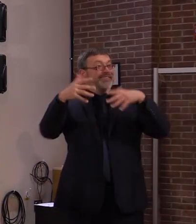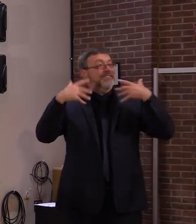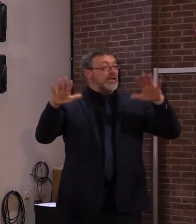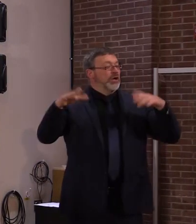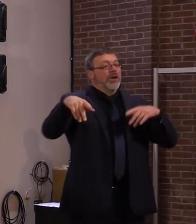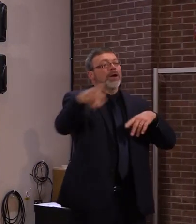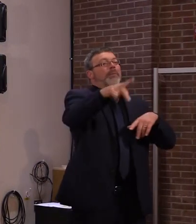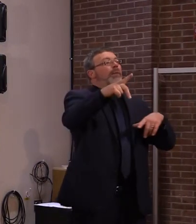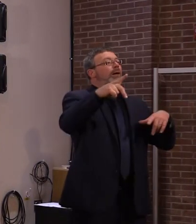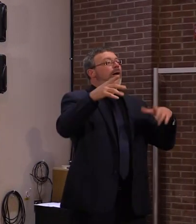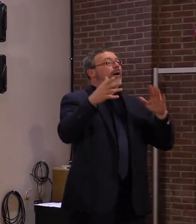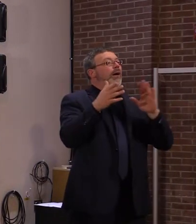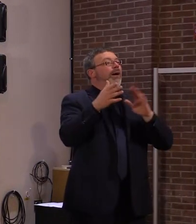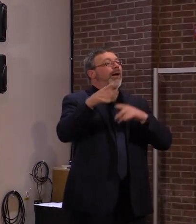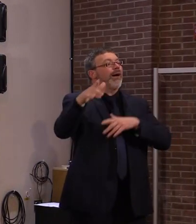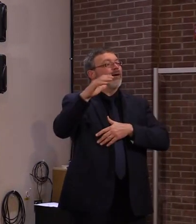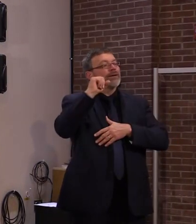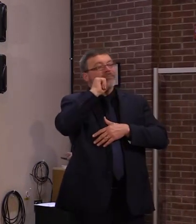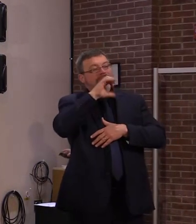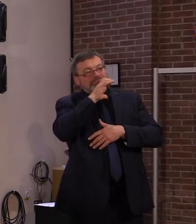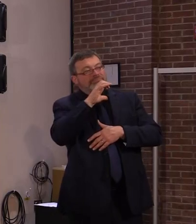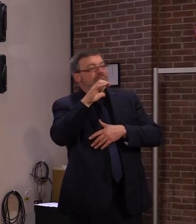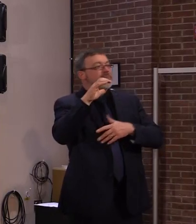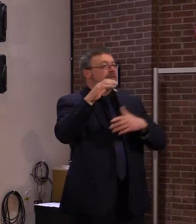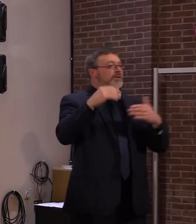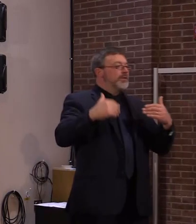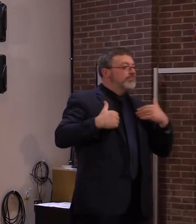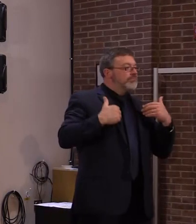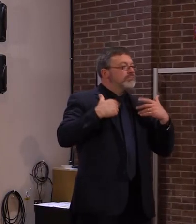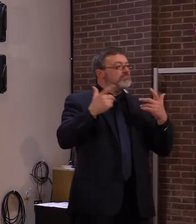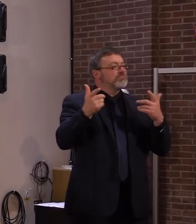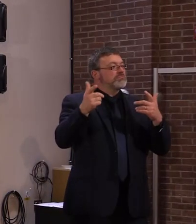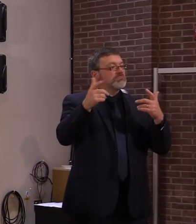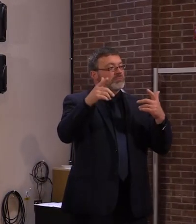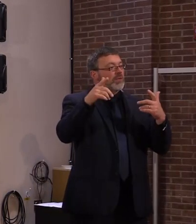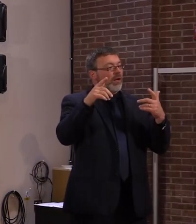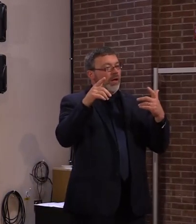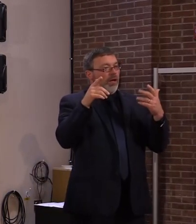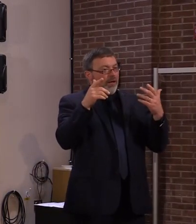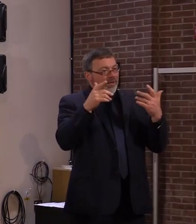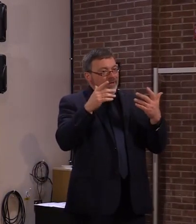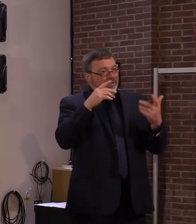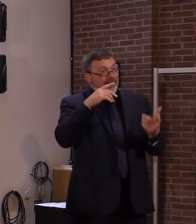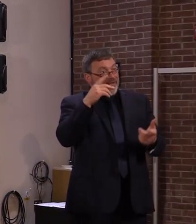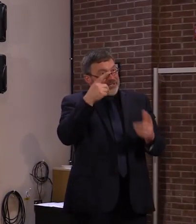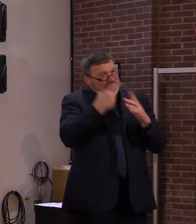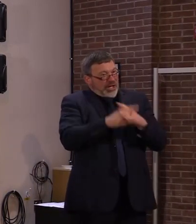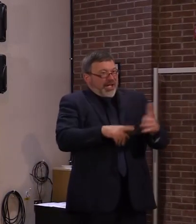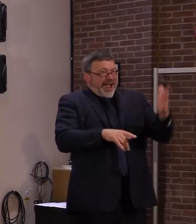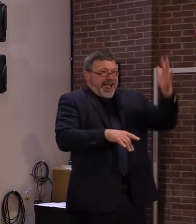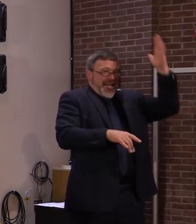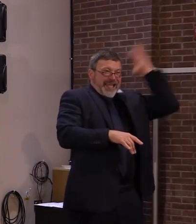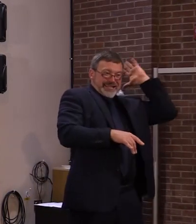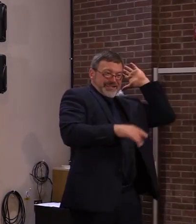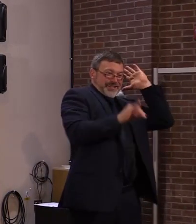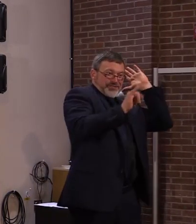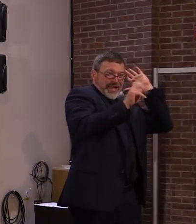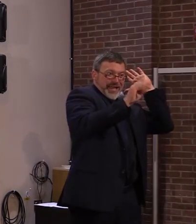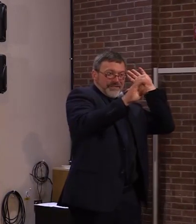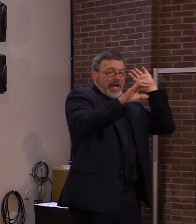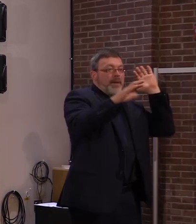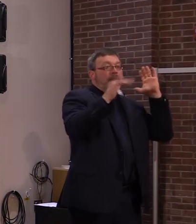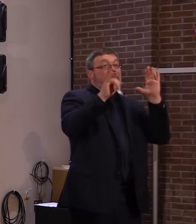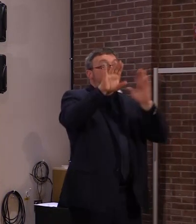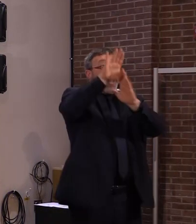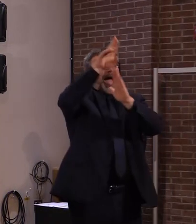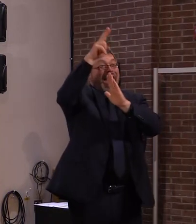with the oldest Vermonters, that their immunity is likely waning. And as one of the oldest states, the